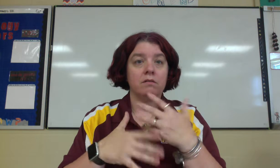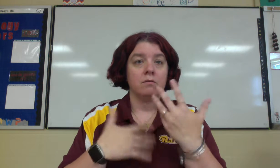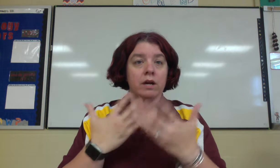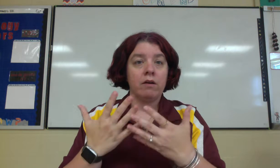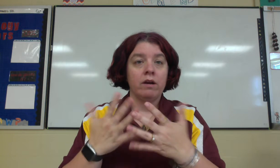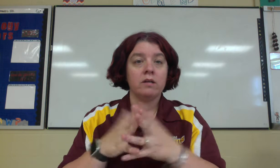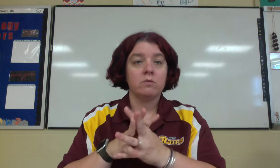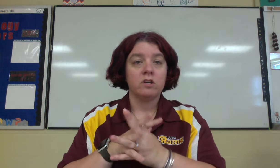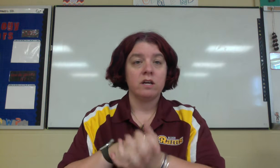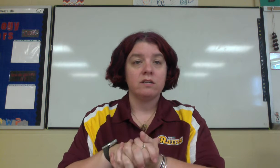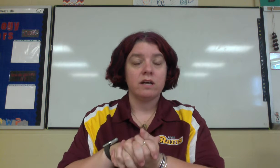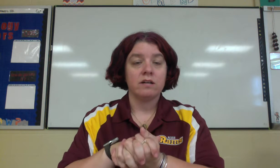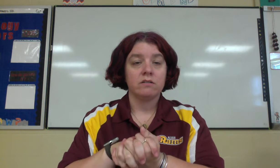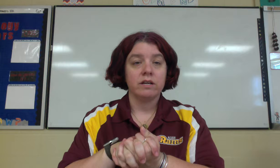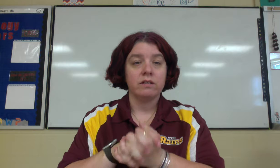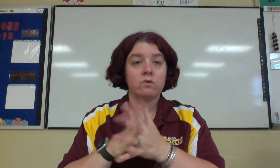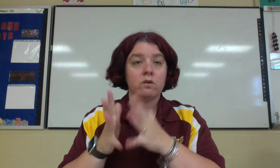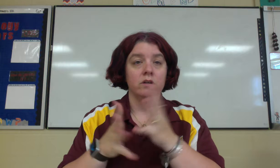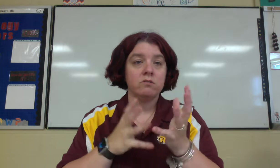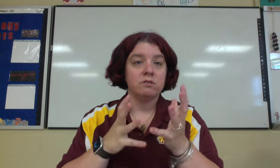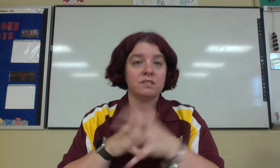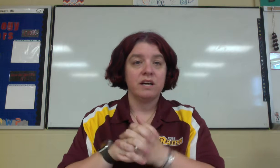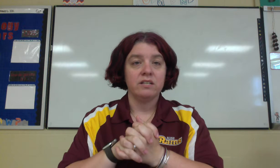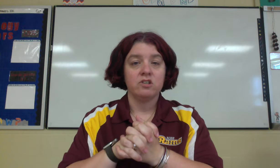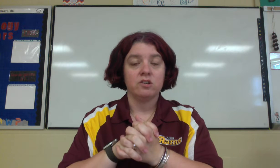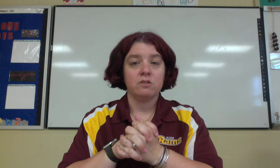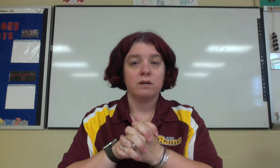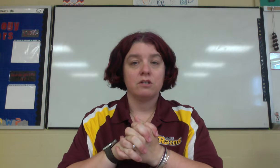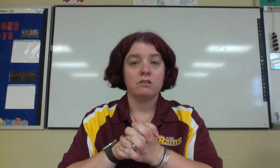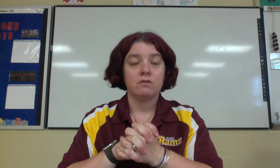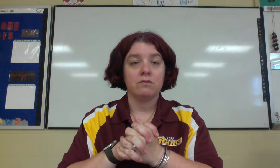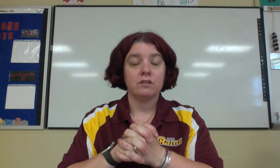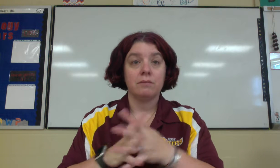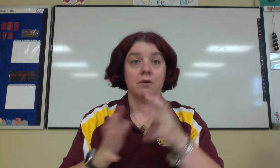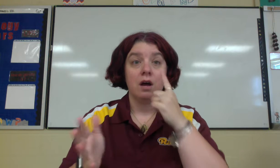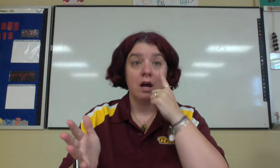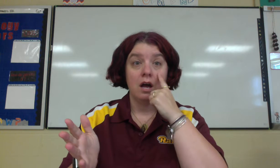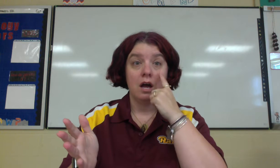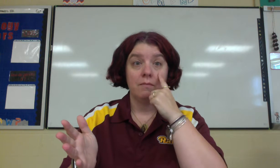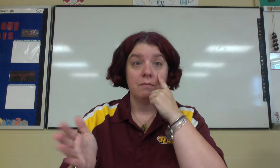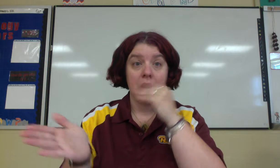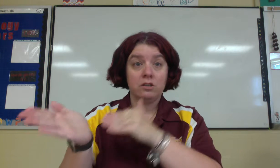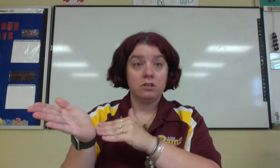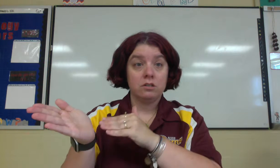or area to which that doctor is or use some sign to show the specialties so for example ophthalmologist